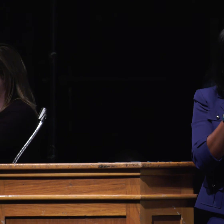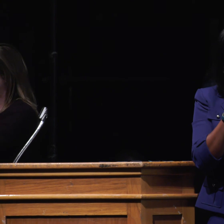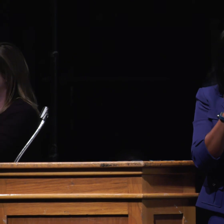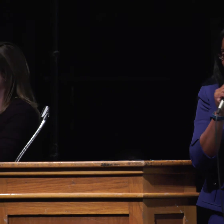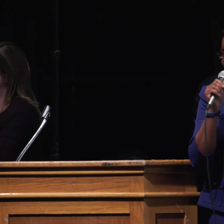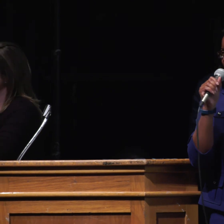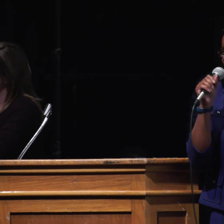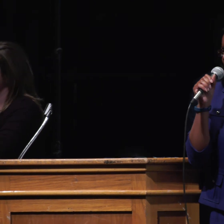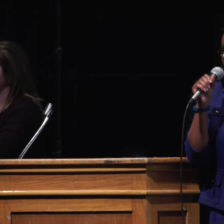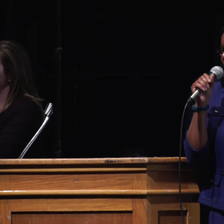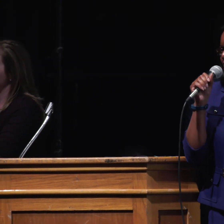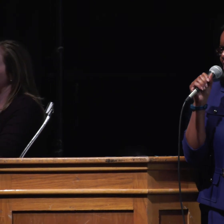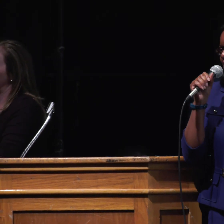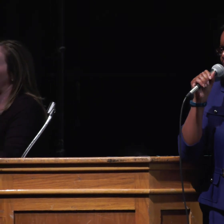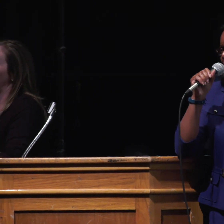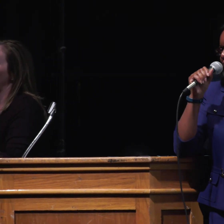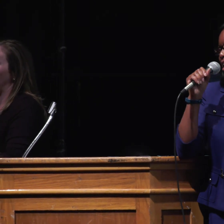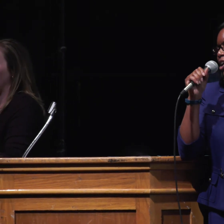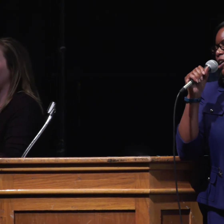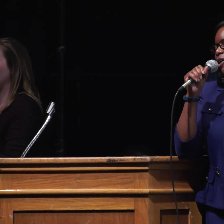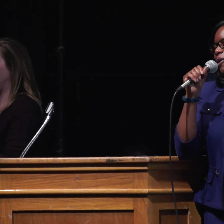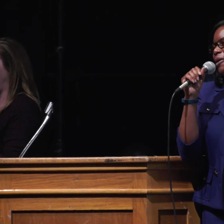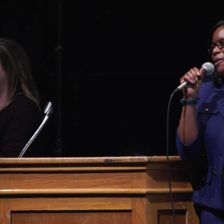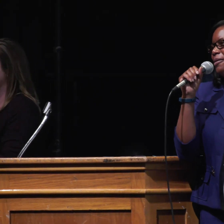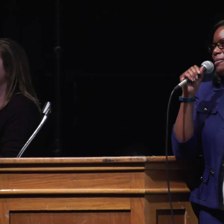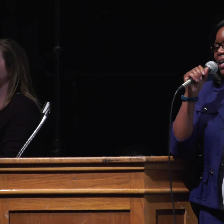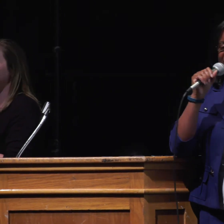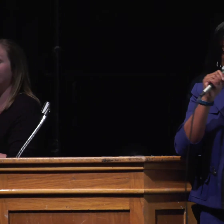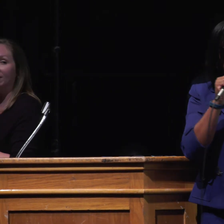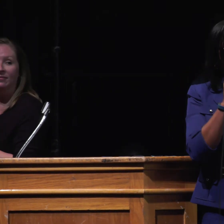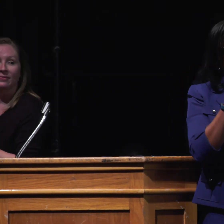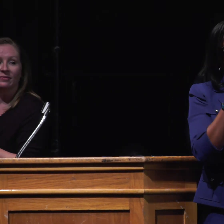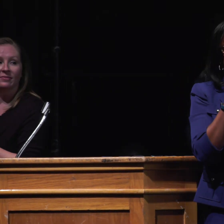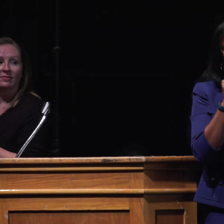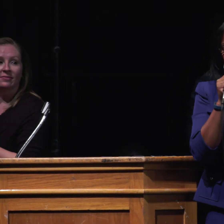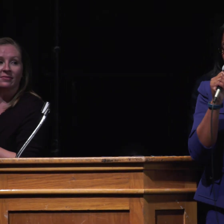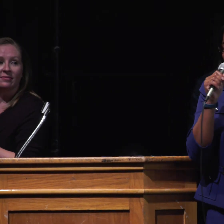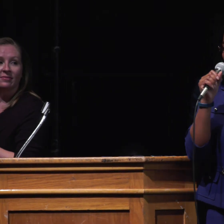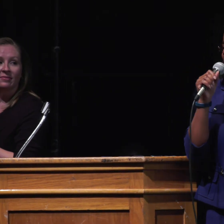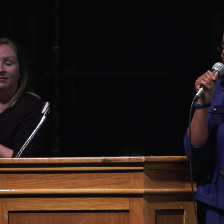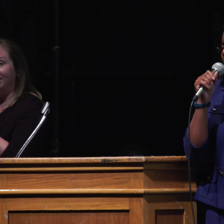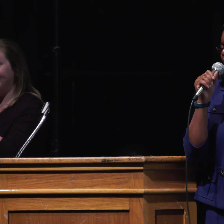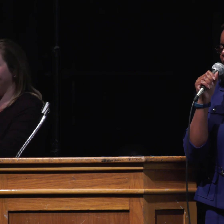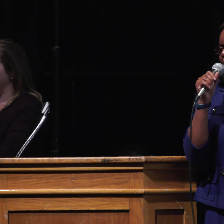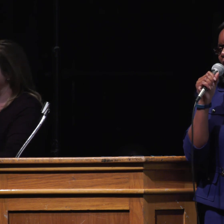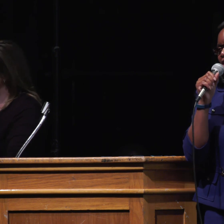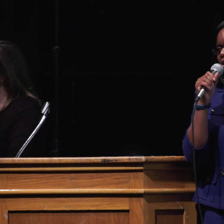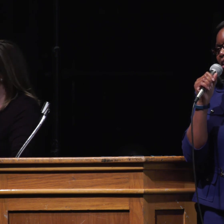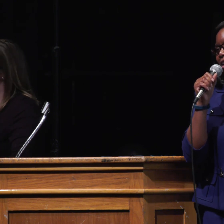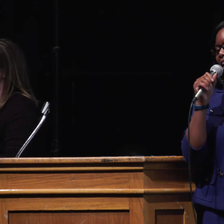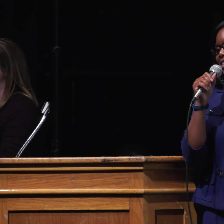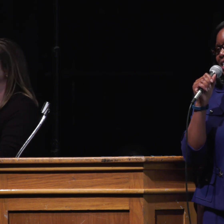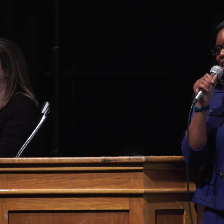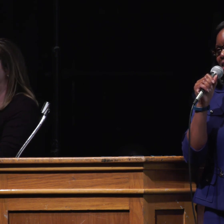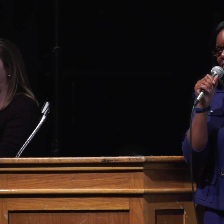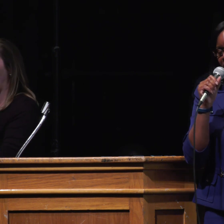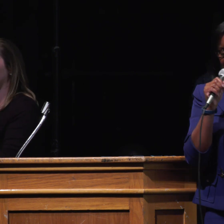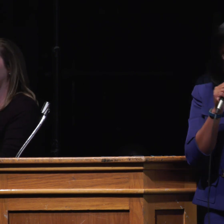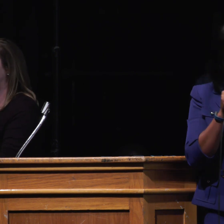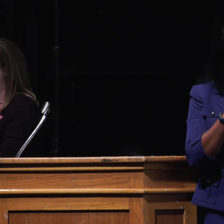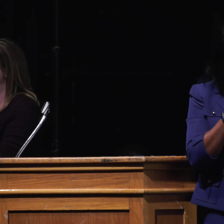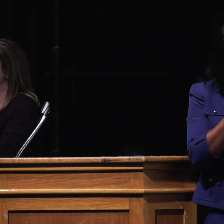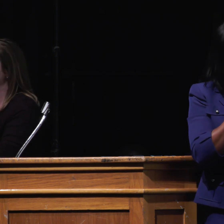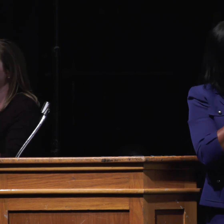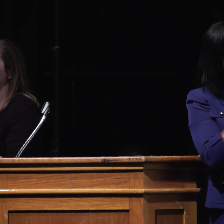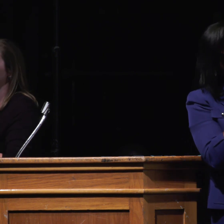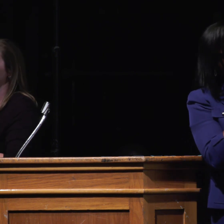to demonstrate what ready and willingness looks like, all the way down through the ranks of our division, our LCS